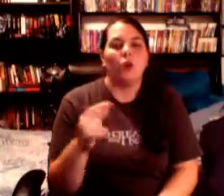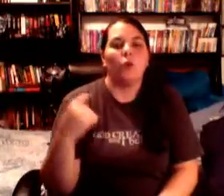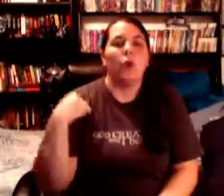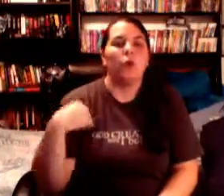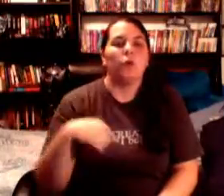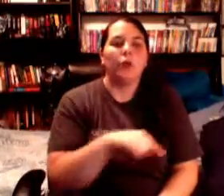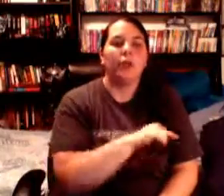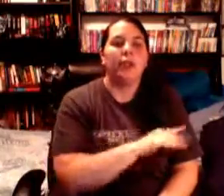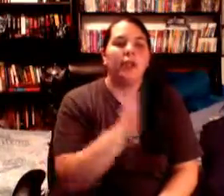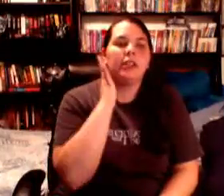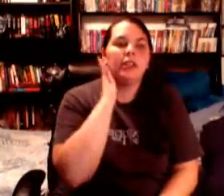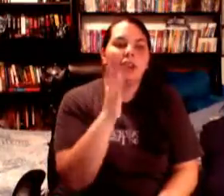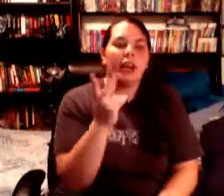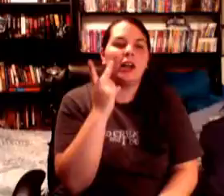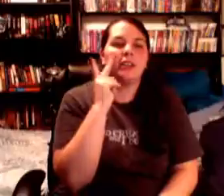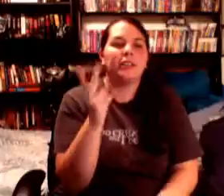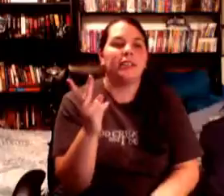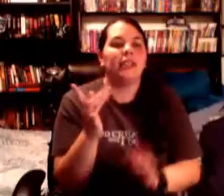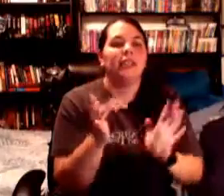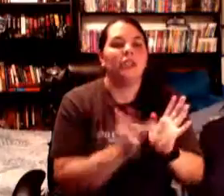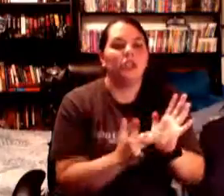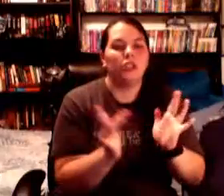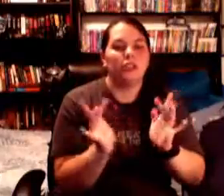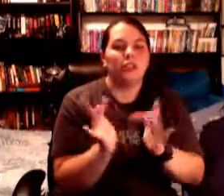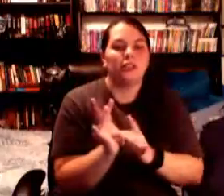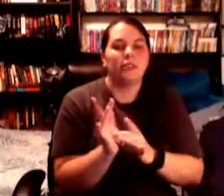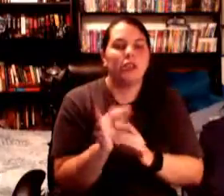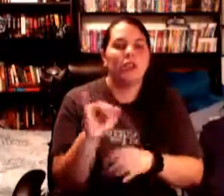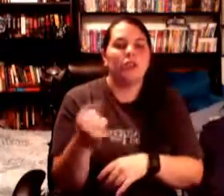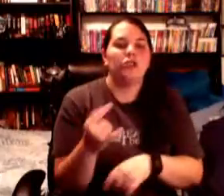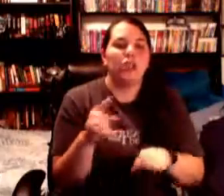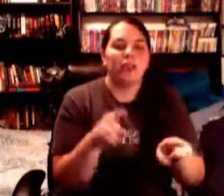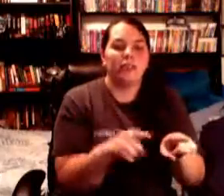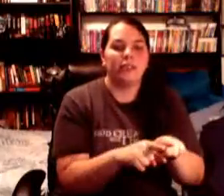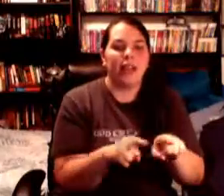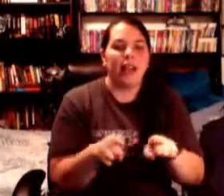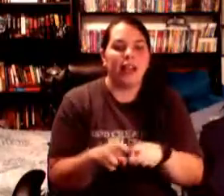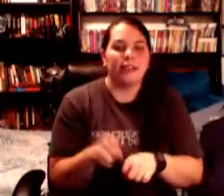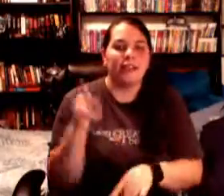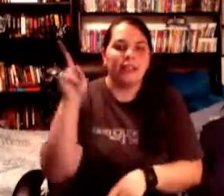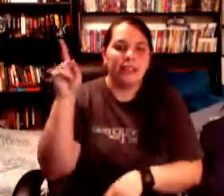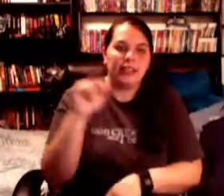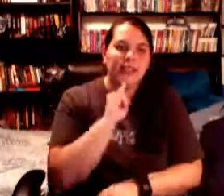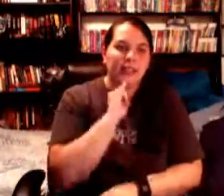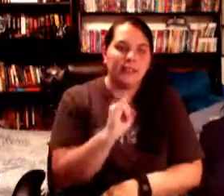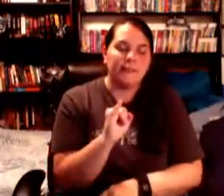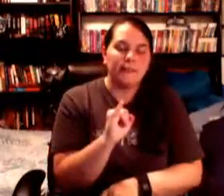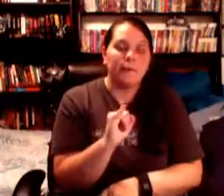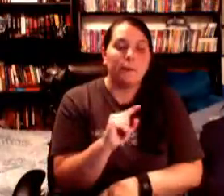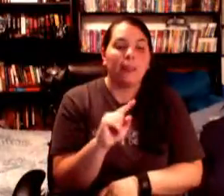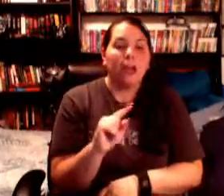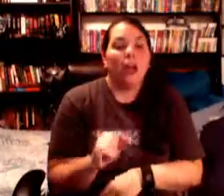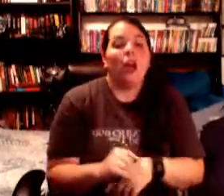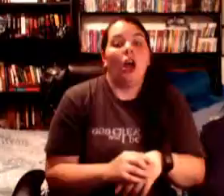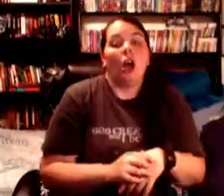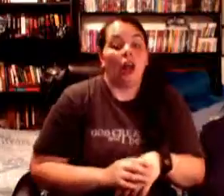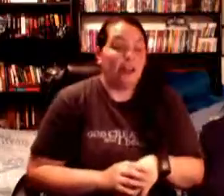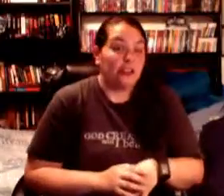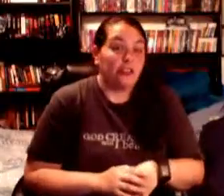So, we shall see Jesus just as he is. Alright, so